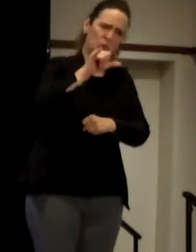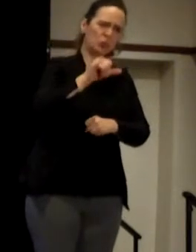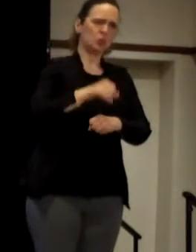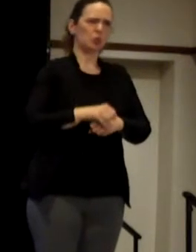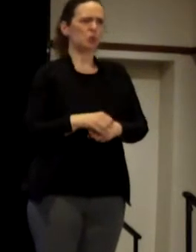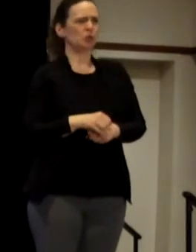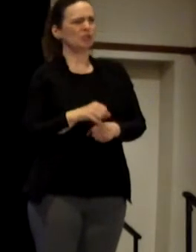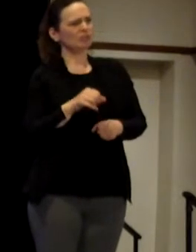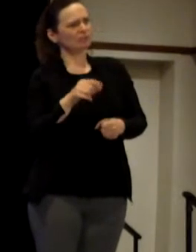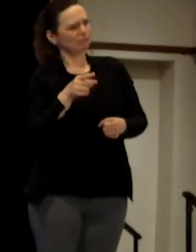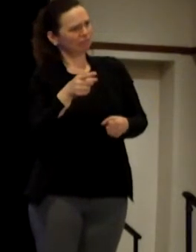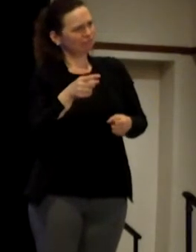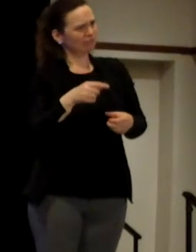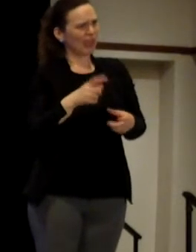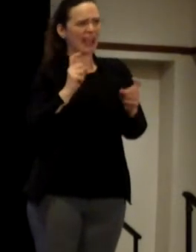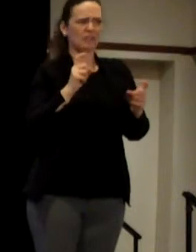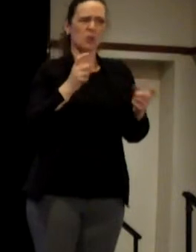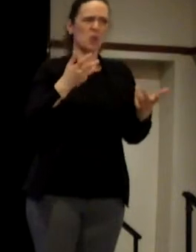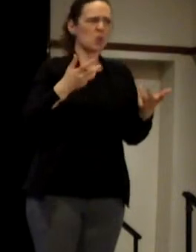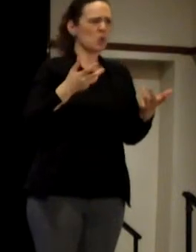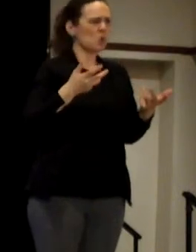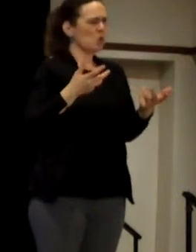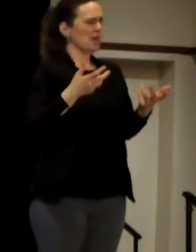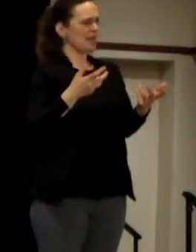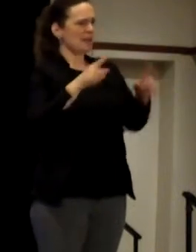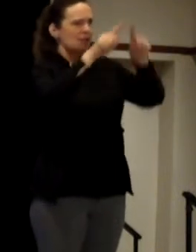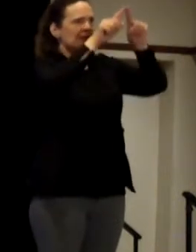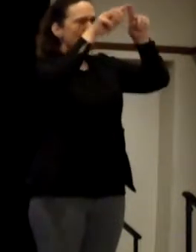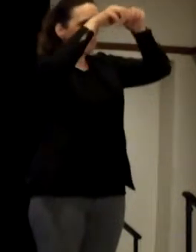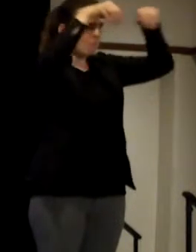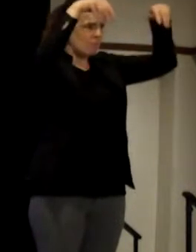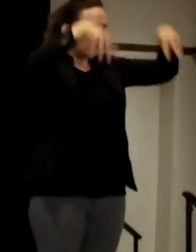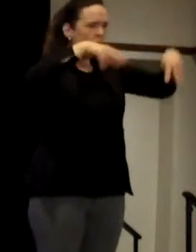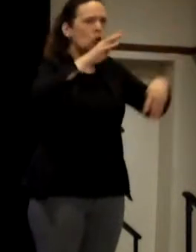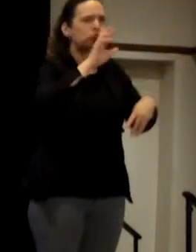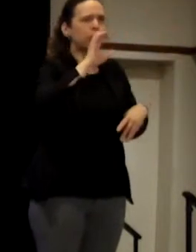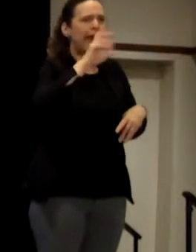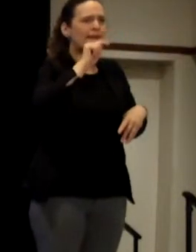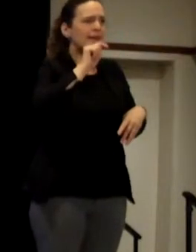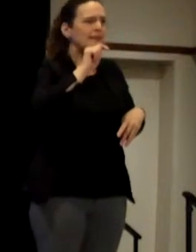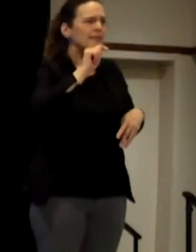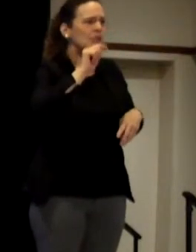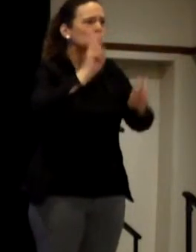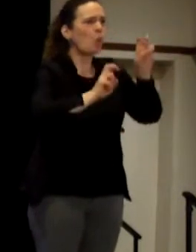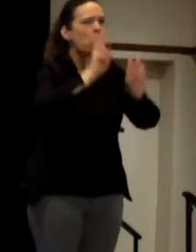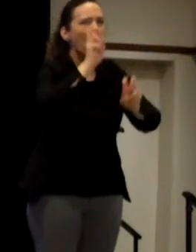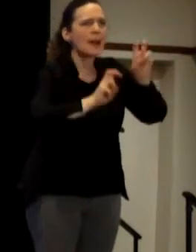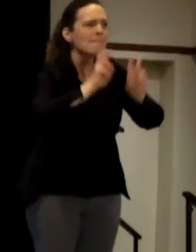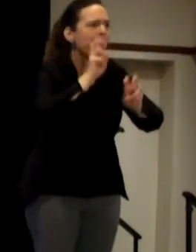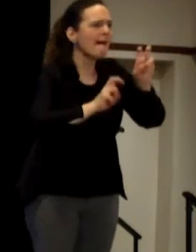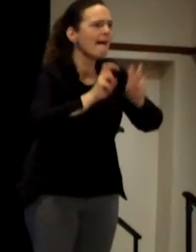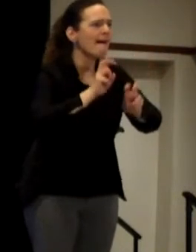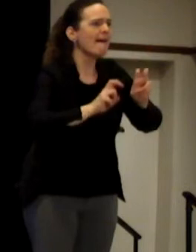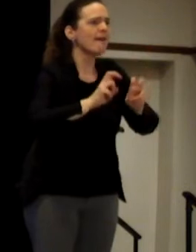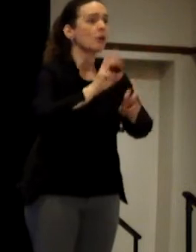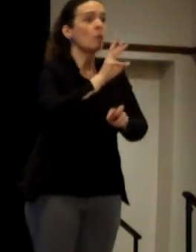We got a nice bracket, Andrew, and the West Virginia could be a second-round